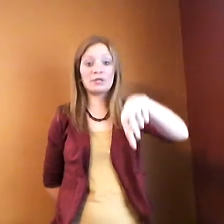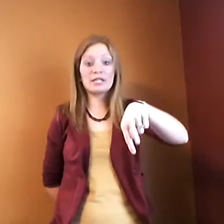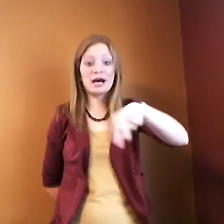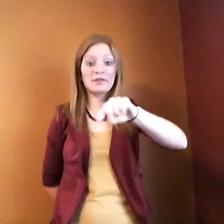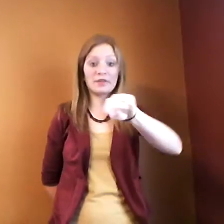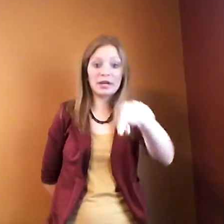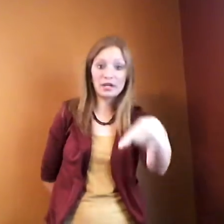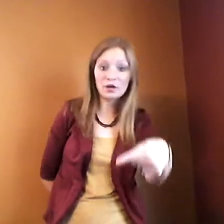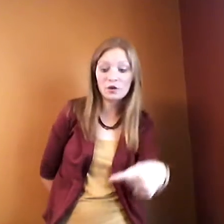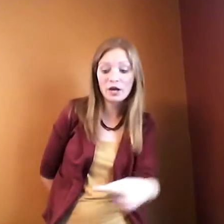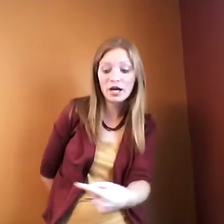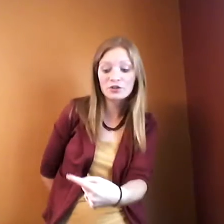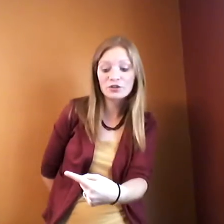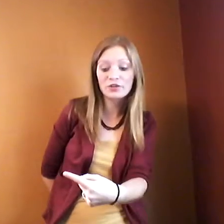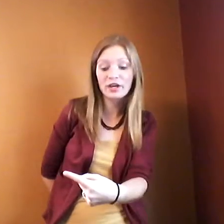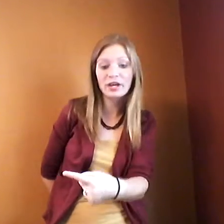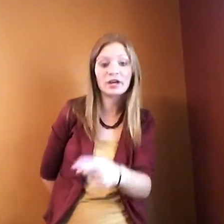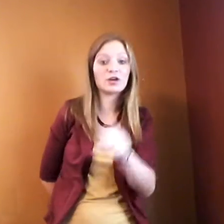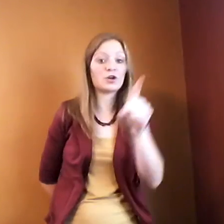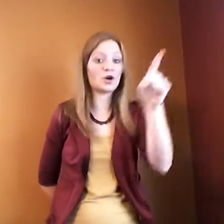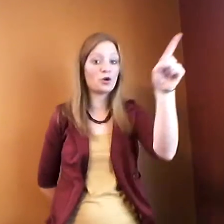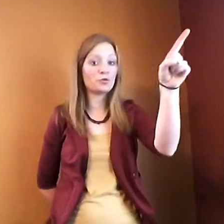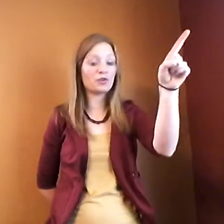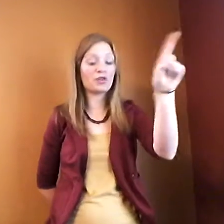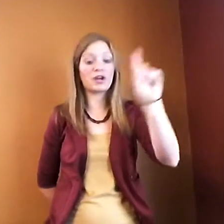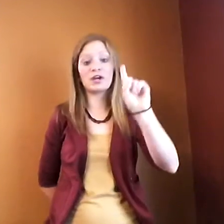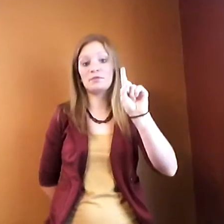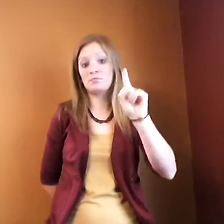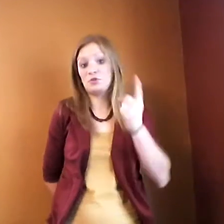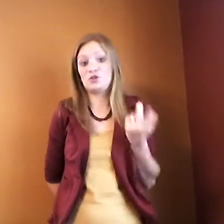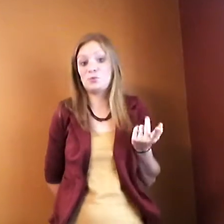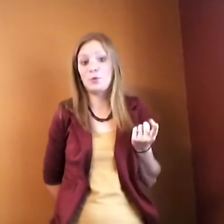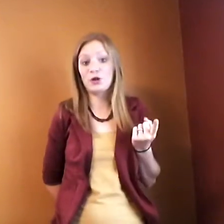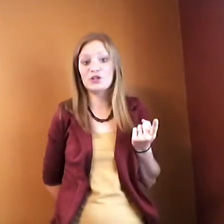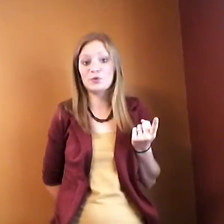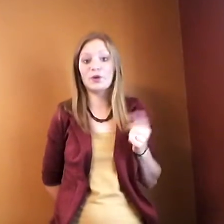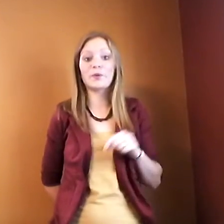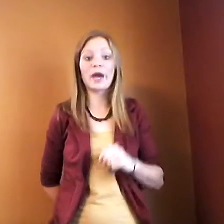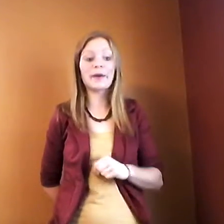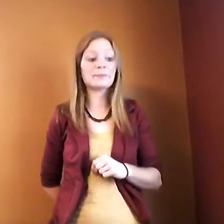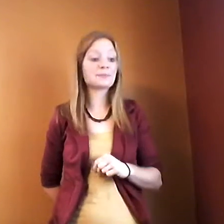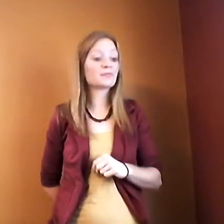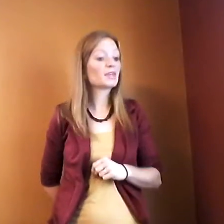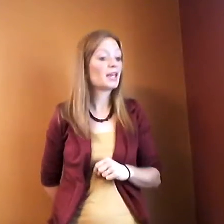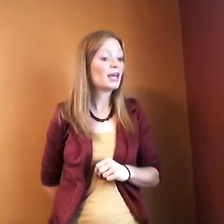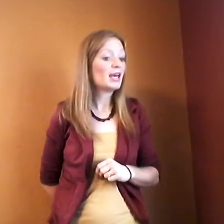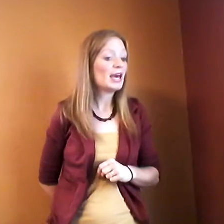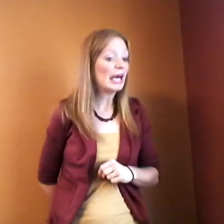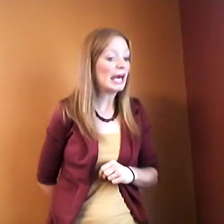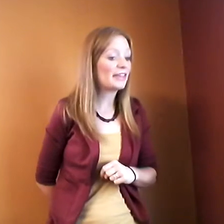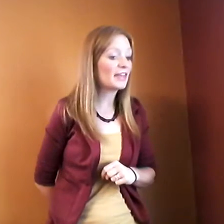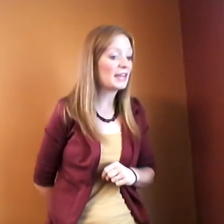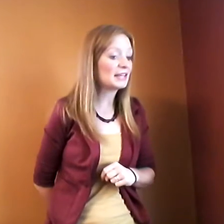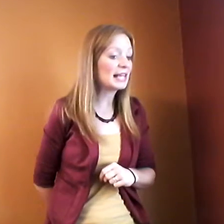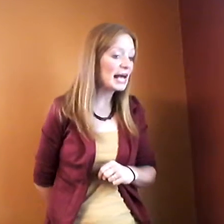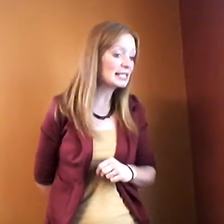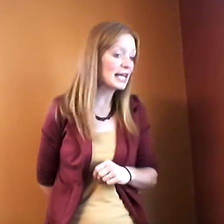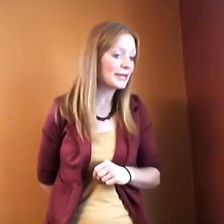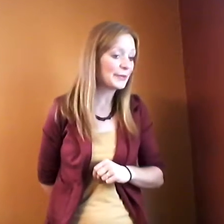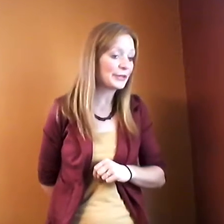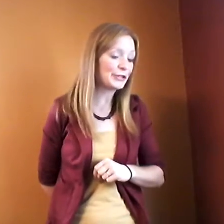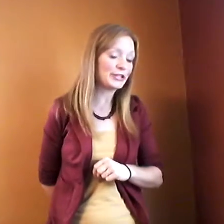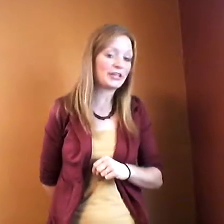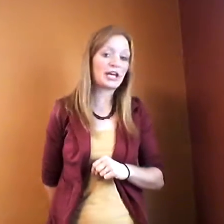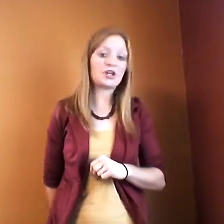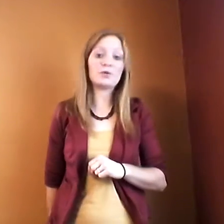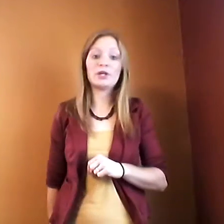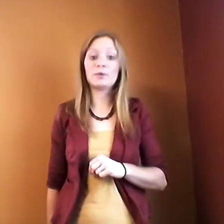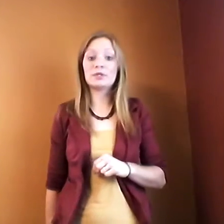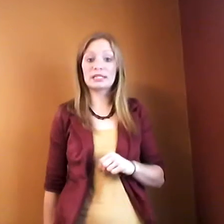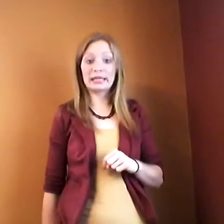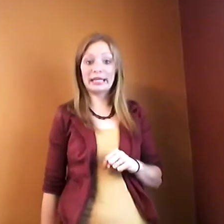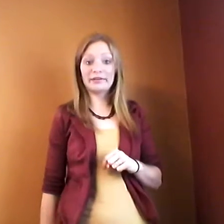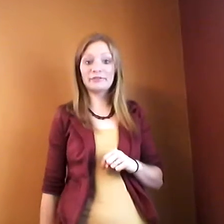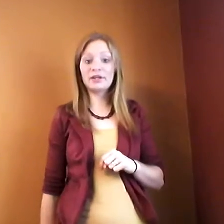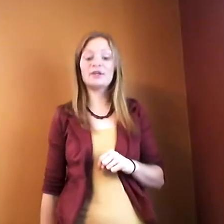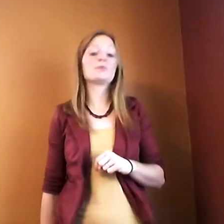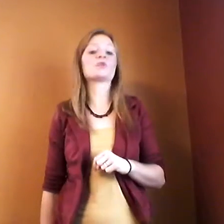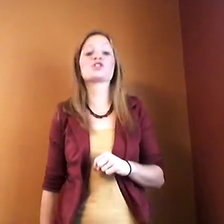down there, or under there, or over there, you just point to it, okay? And then the last sign we learned in that unit was live, which can